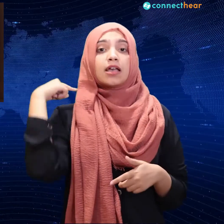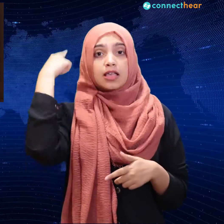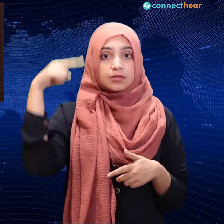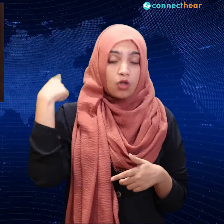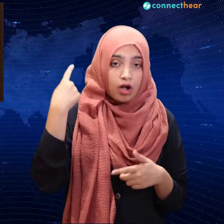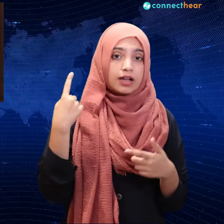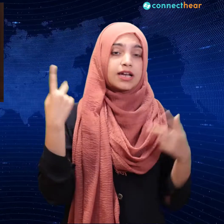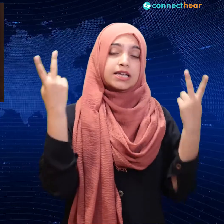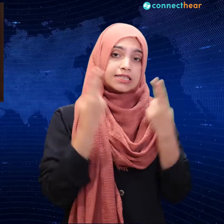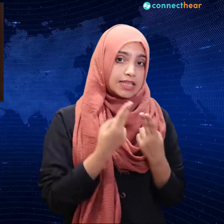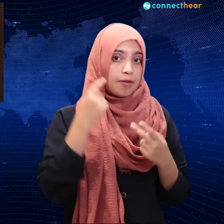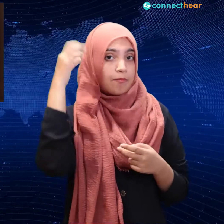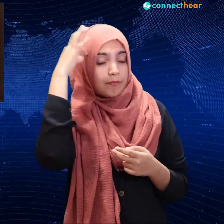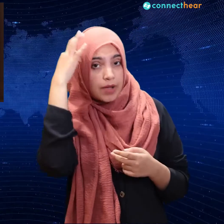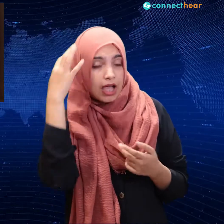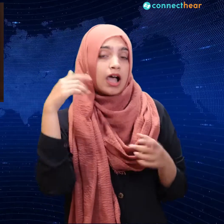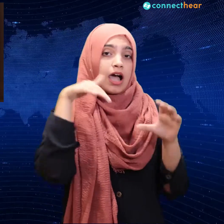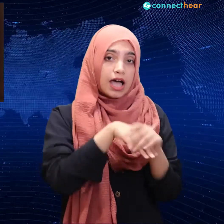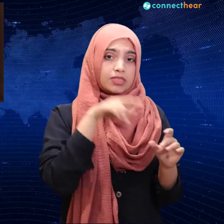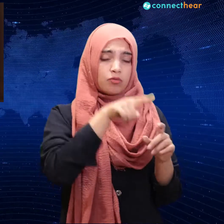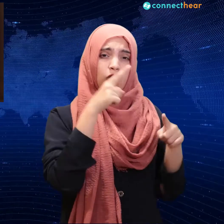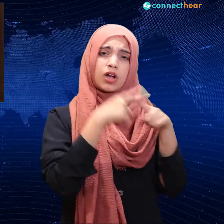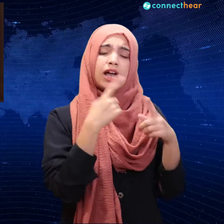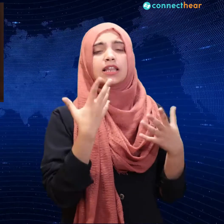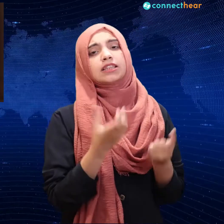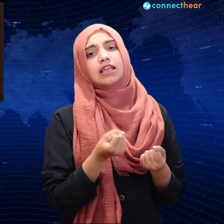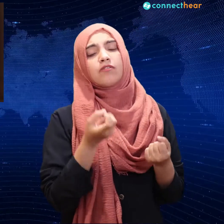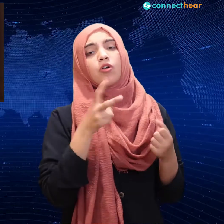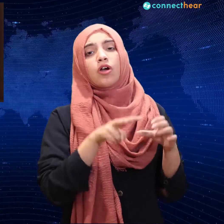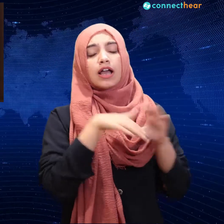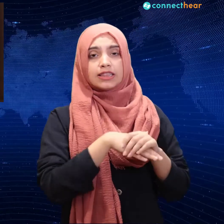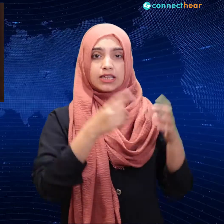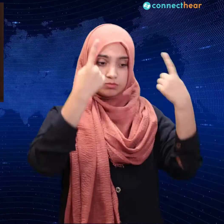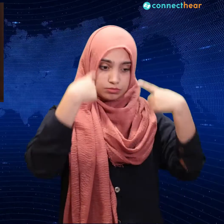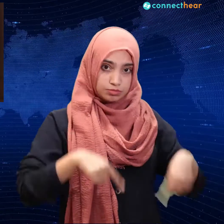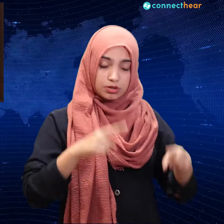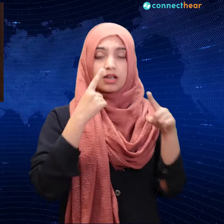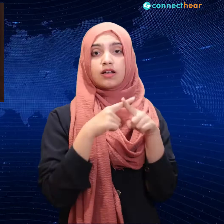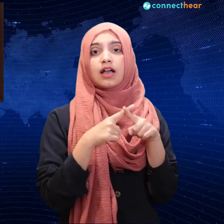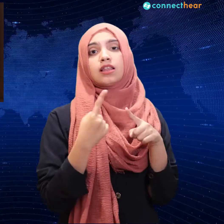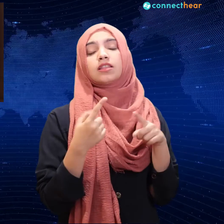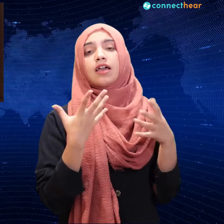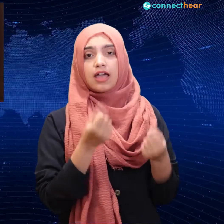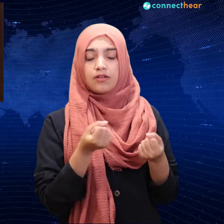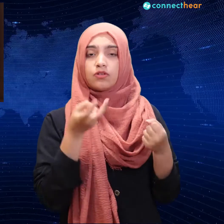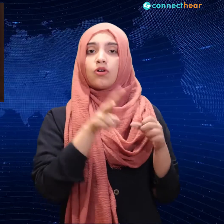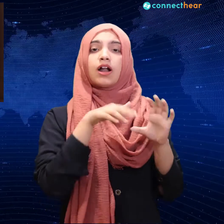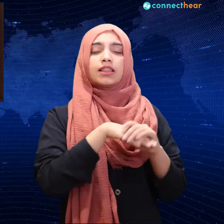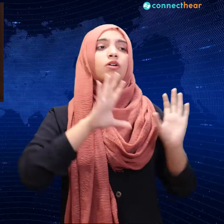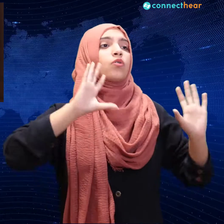colonial form of education, is much worse than physical slavery. And one line I gave example of,